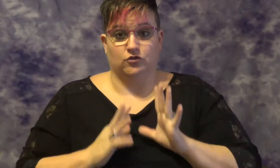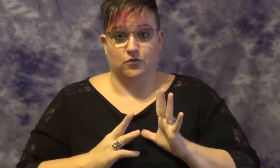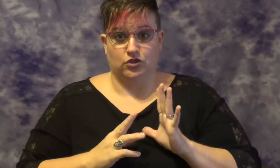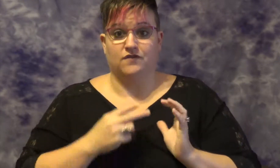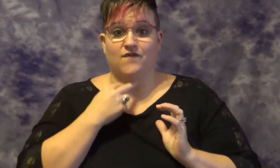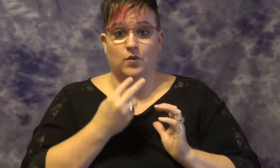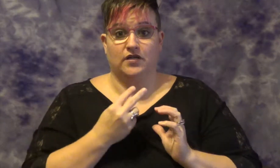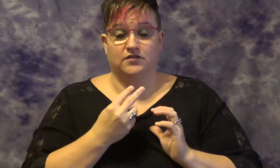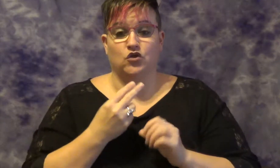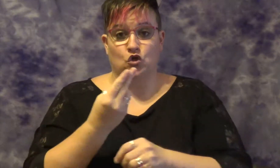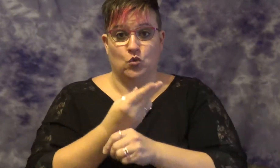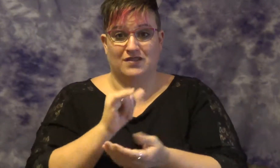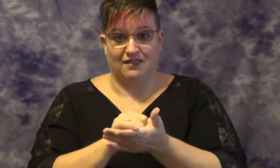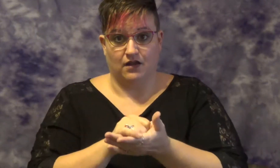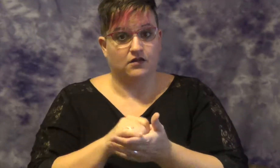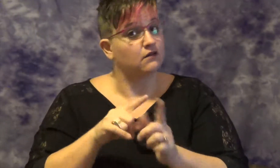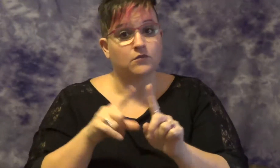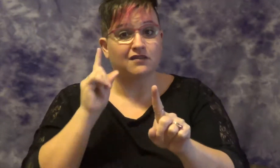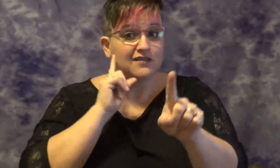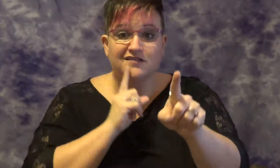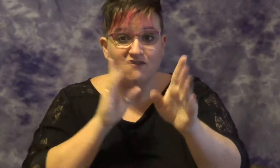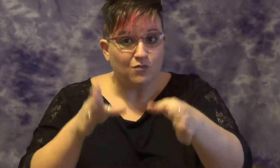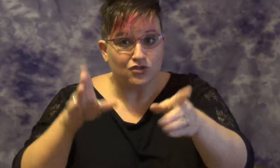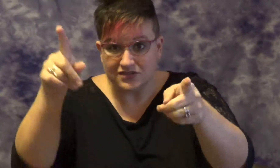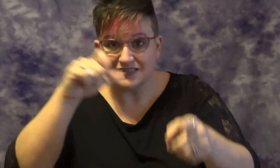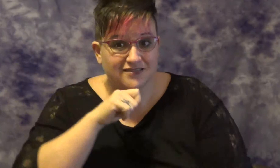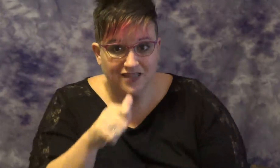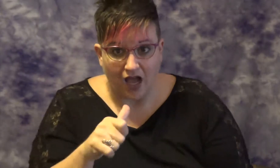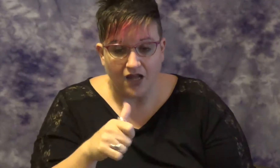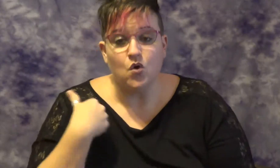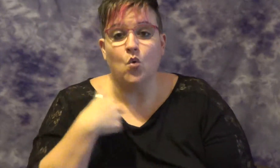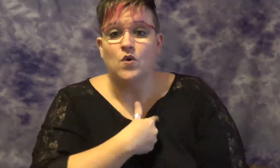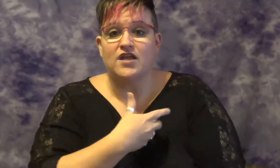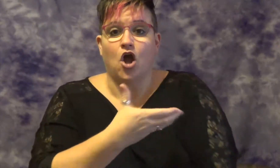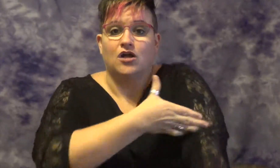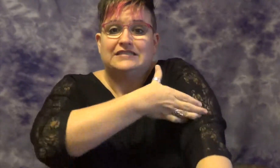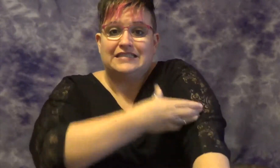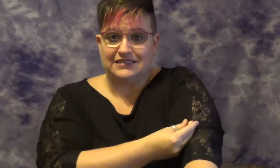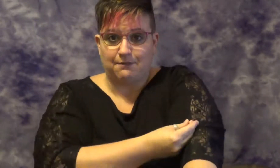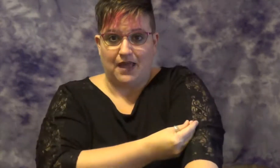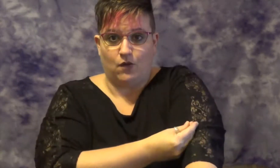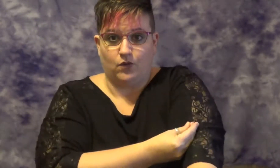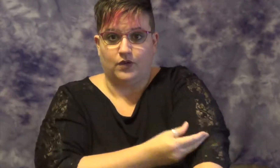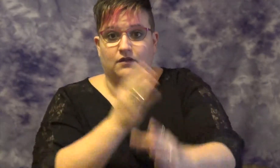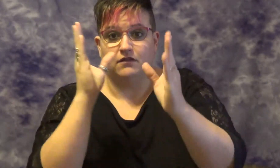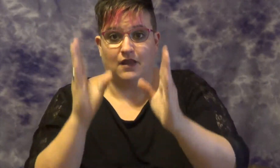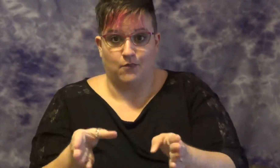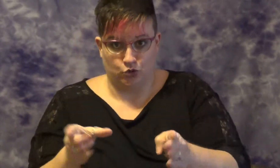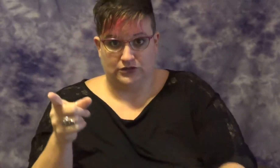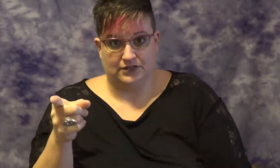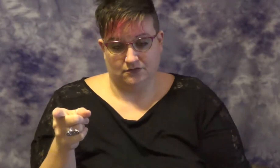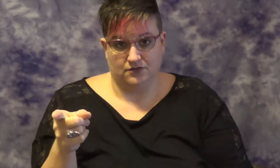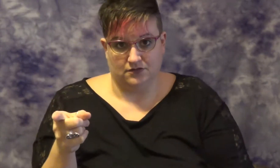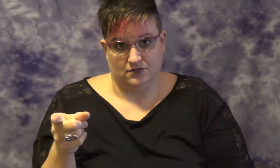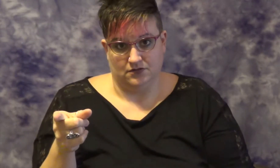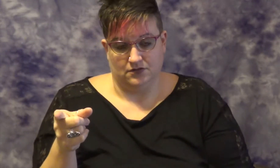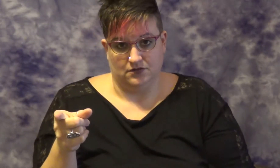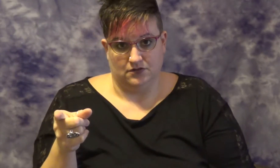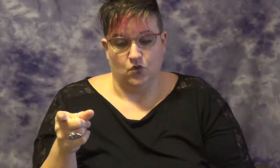because if I'm an interpreter and I'm voicing and I'm using that, but the deaf person is not, we're causing disempowerment actually because